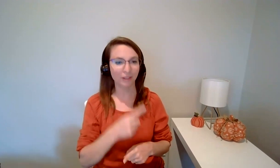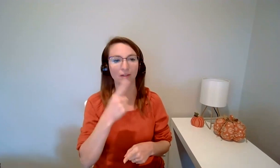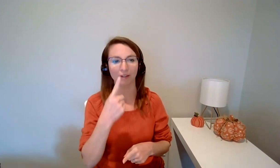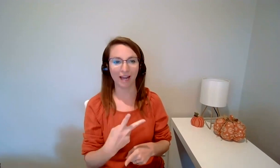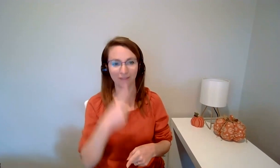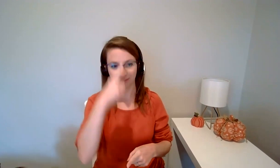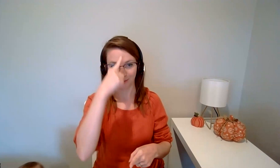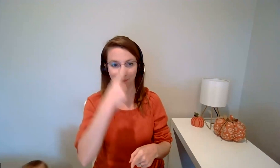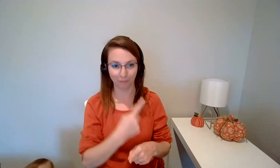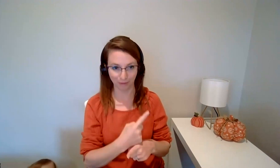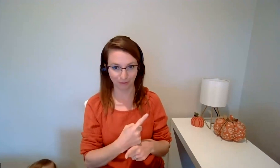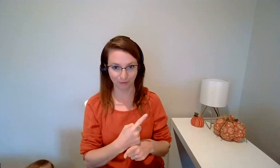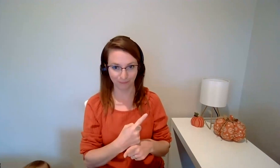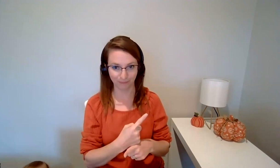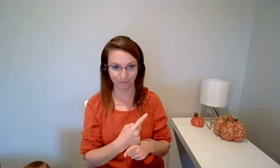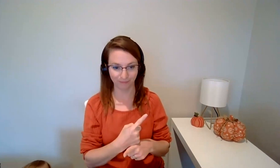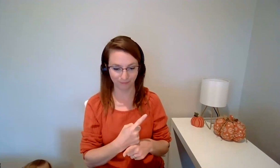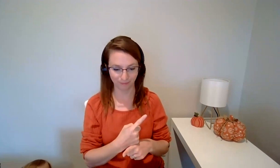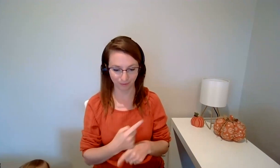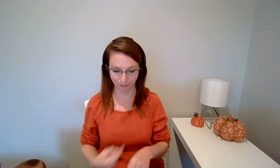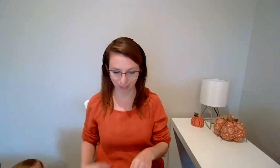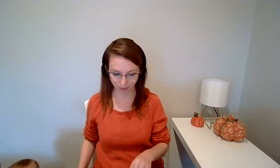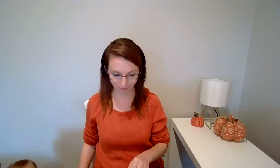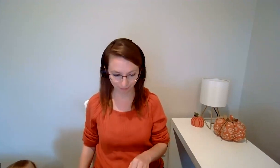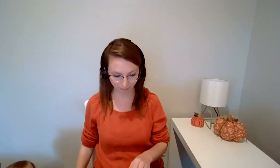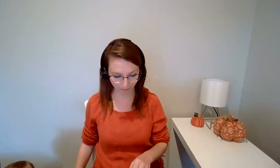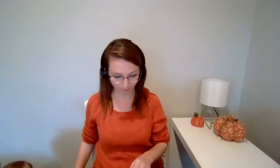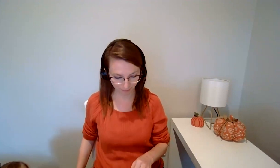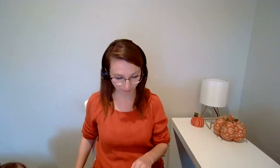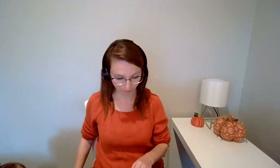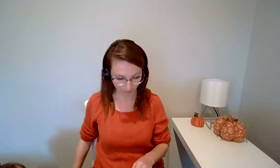sister or half brother. Okay.